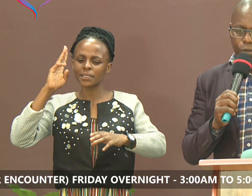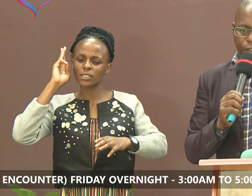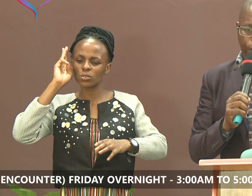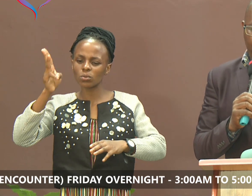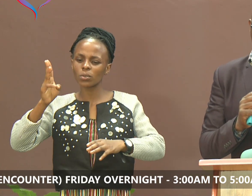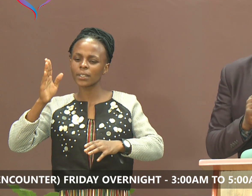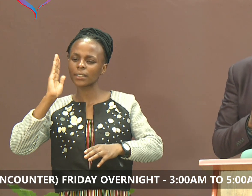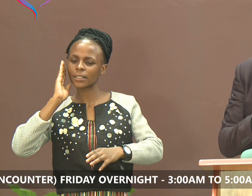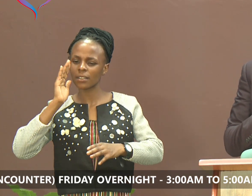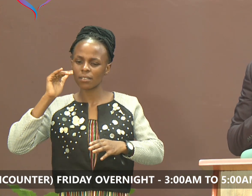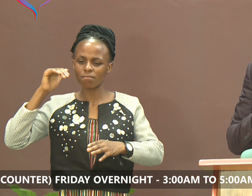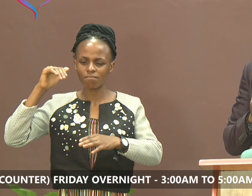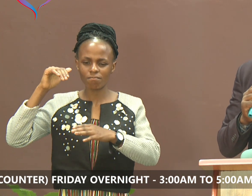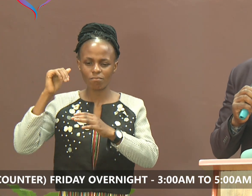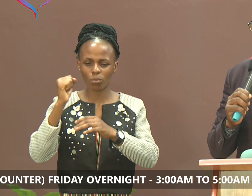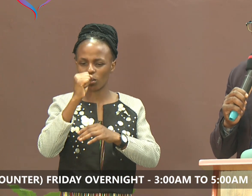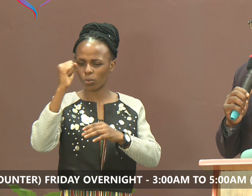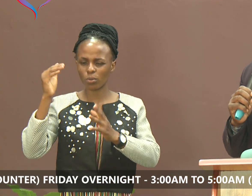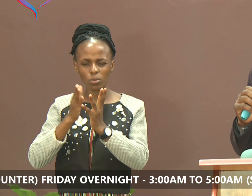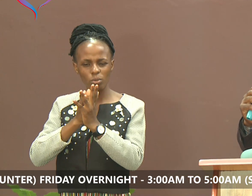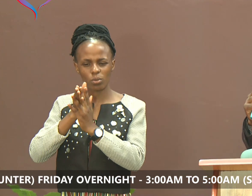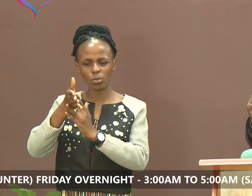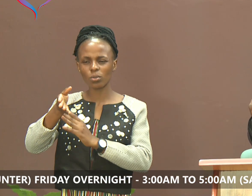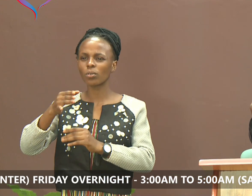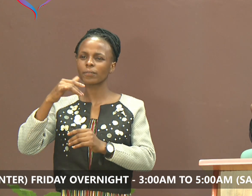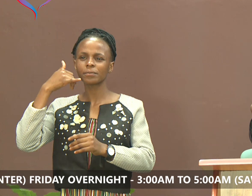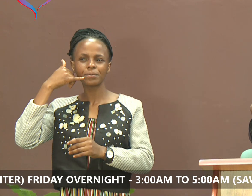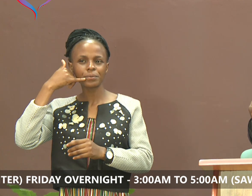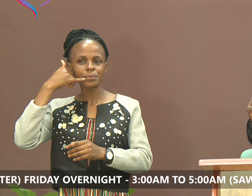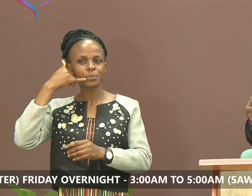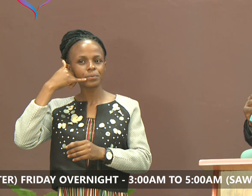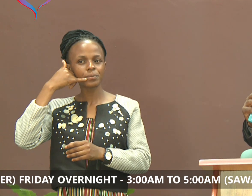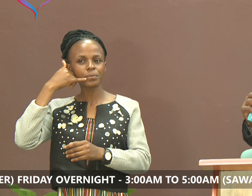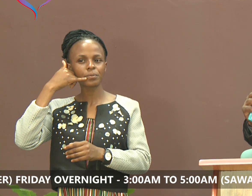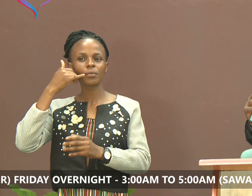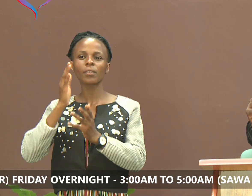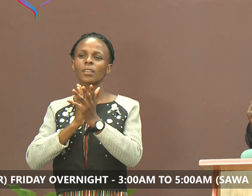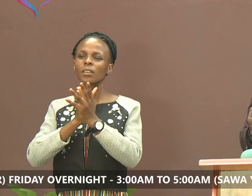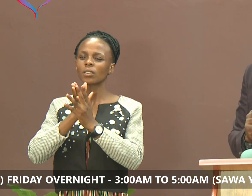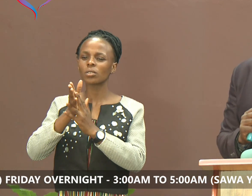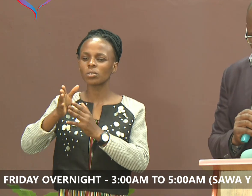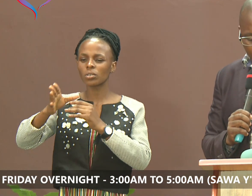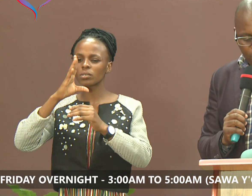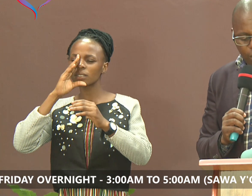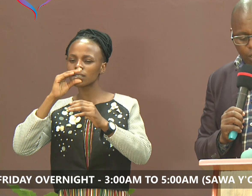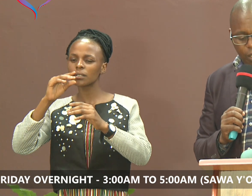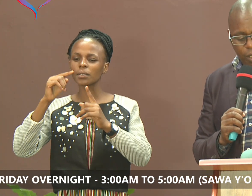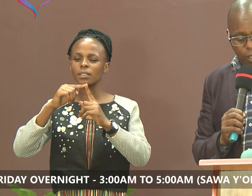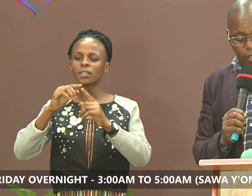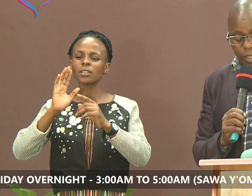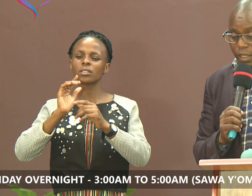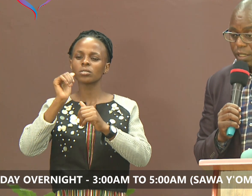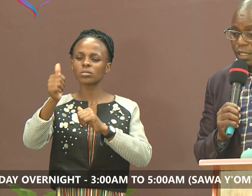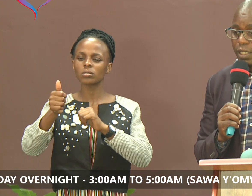genda okutambulamu. Is it through the phone? Egenda kuyita ku simu? Is it through talking to each other? Tugenda kwogera nga